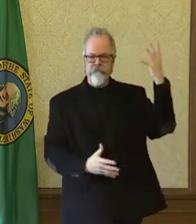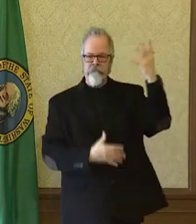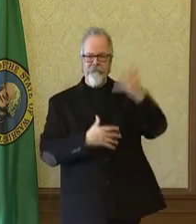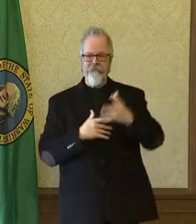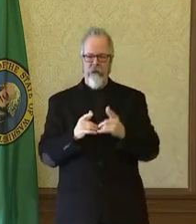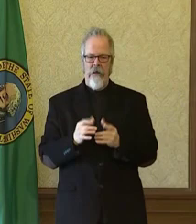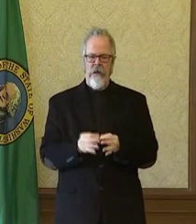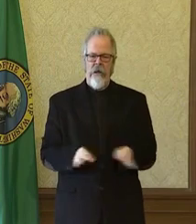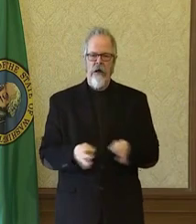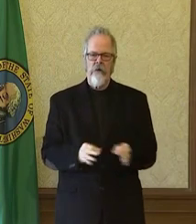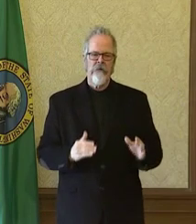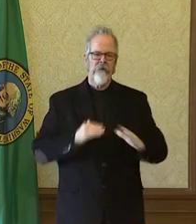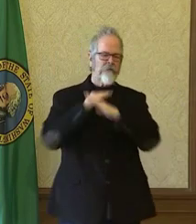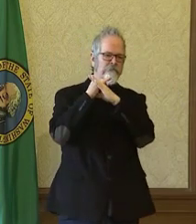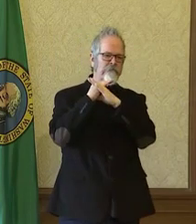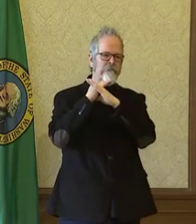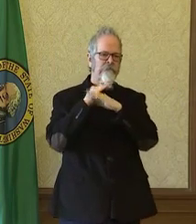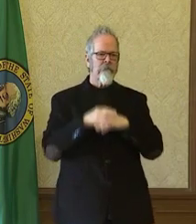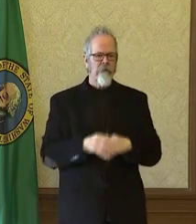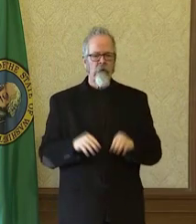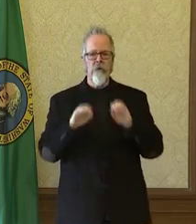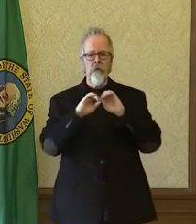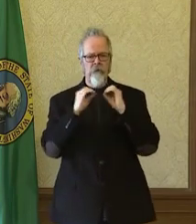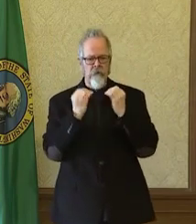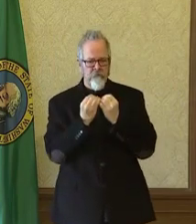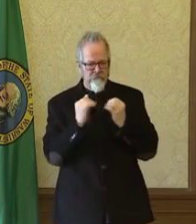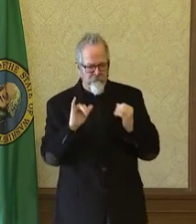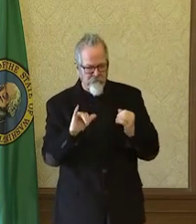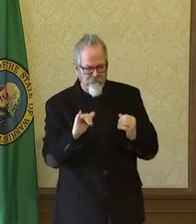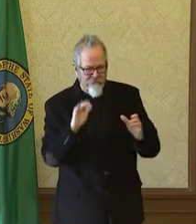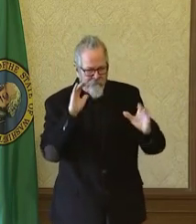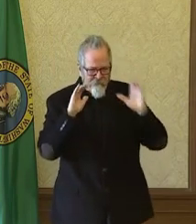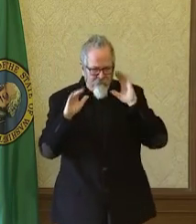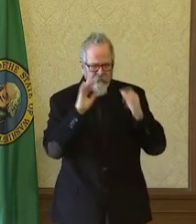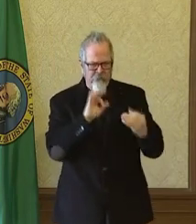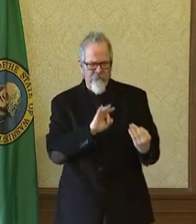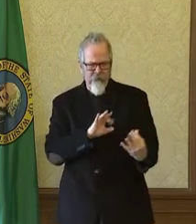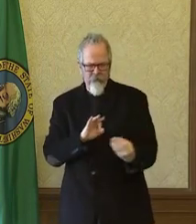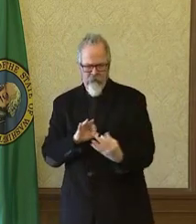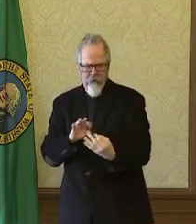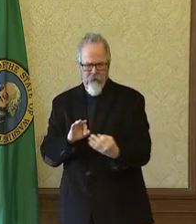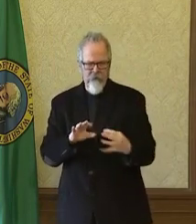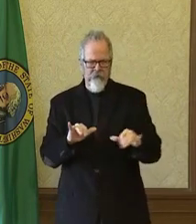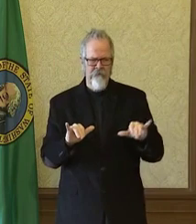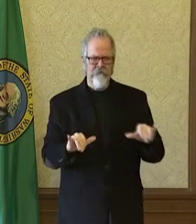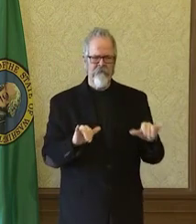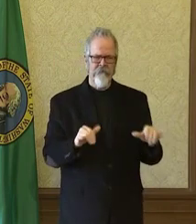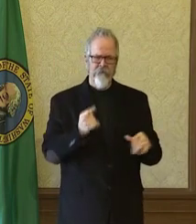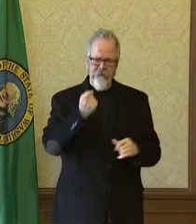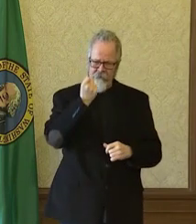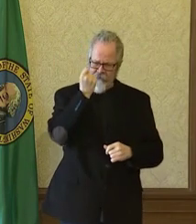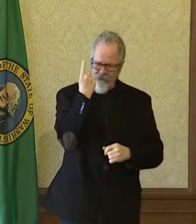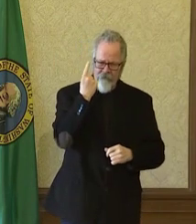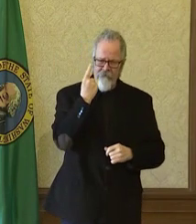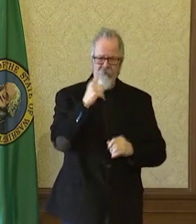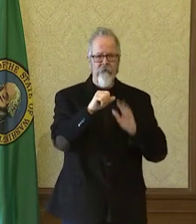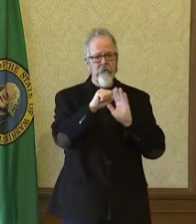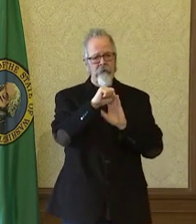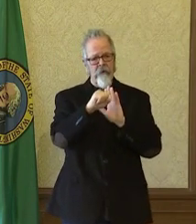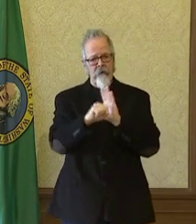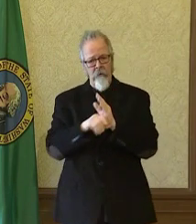how important it is that the state make its resources available in a way that is culturally appropriate and idiomatically